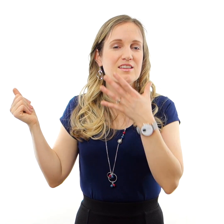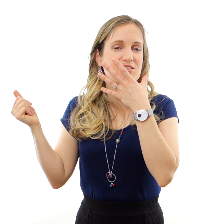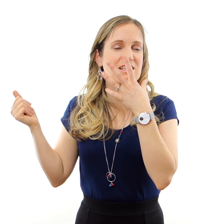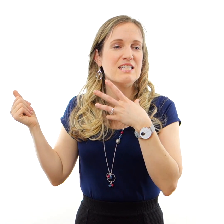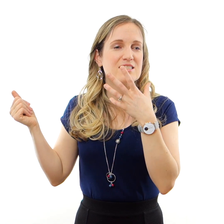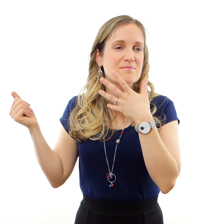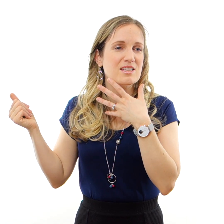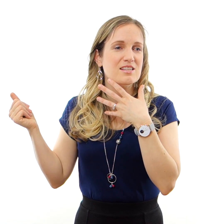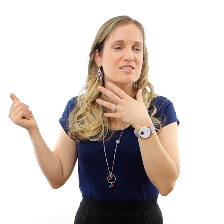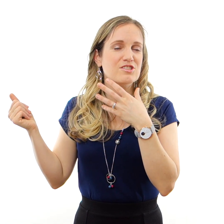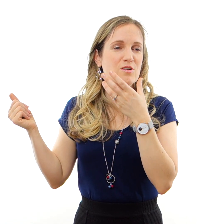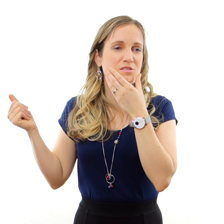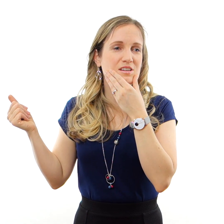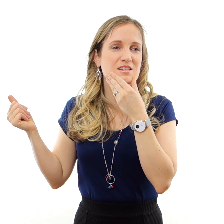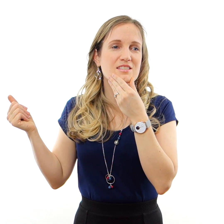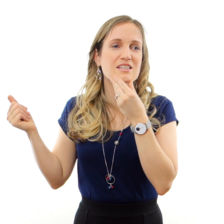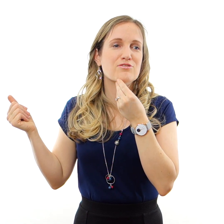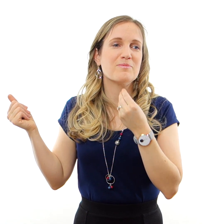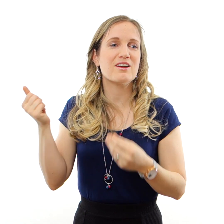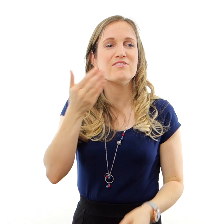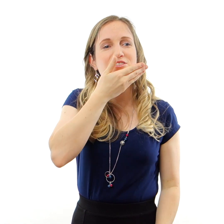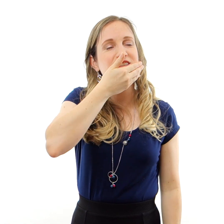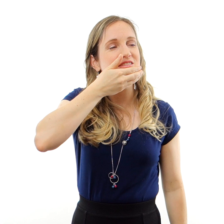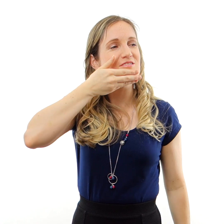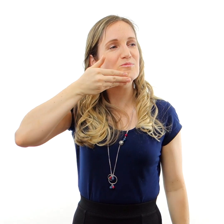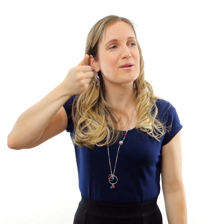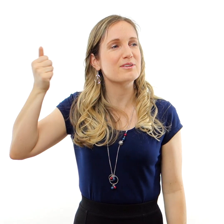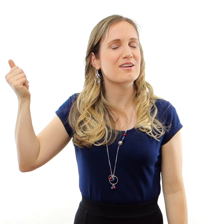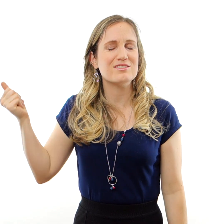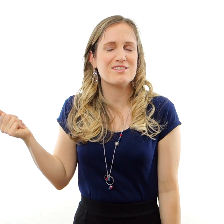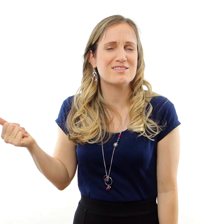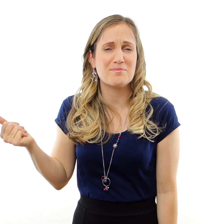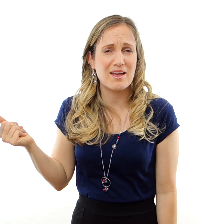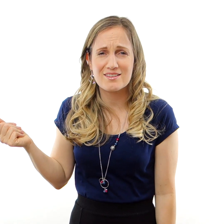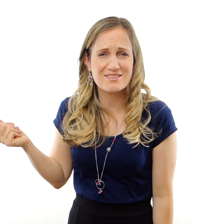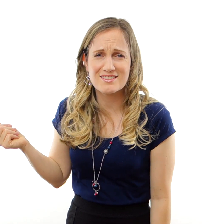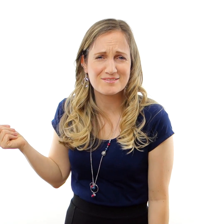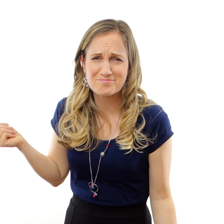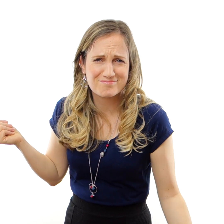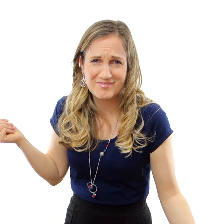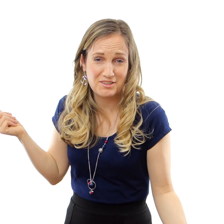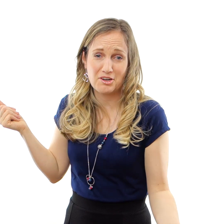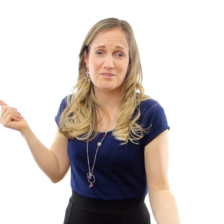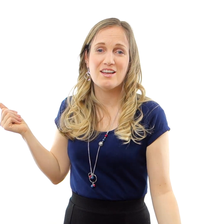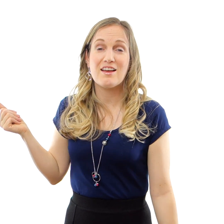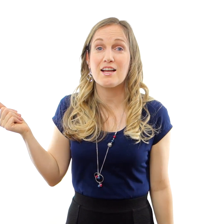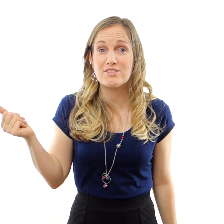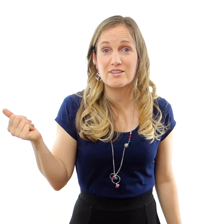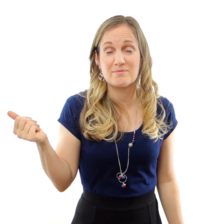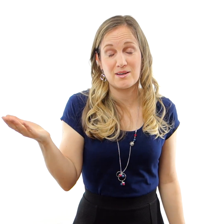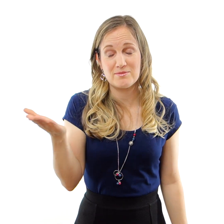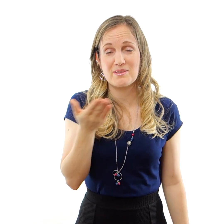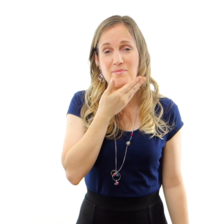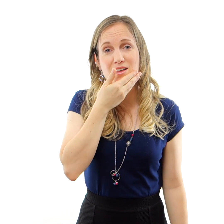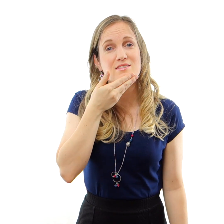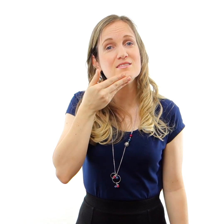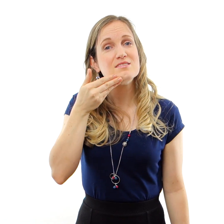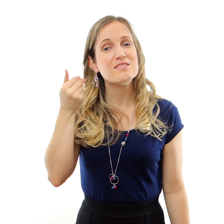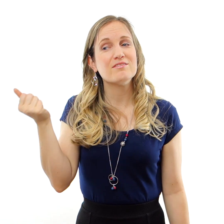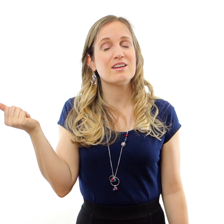like you're eating something and it's so good it's like dripping off your chin and you're just wiping it off. It's just the best. don't know. Ice cream, that would be the best. Got to get